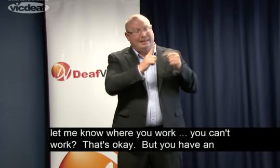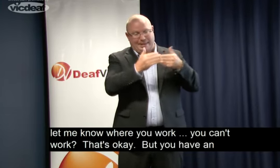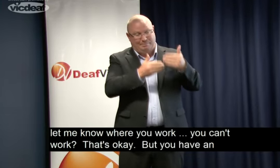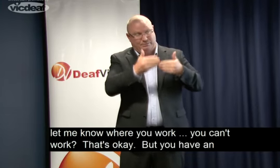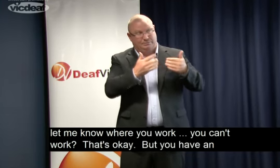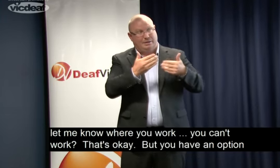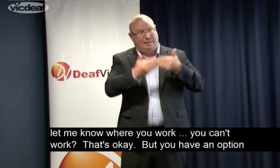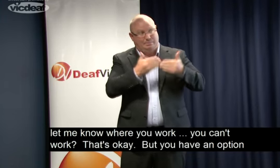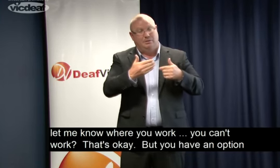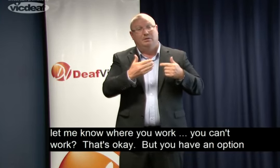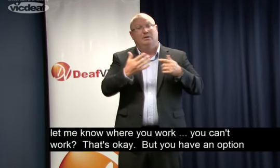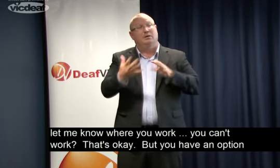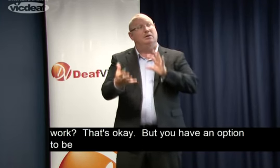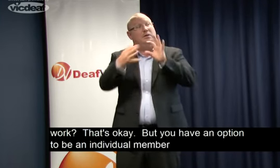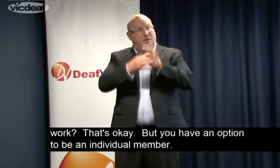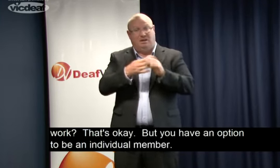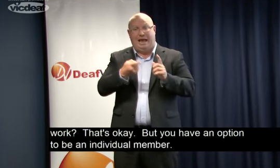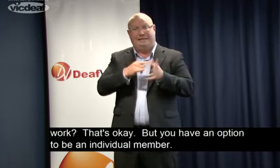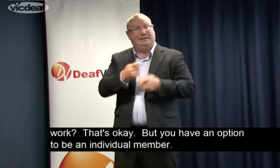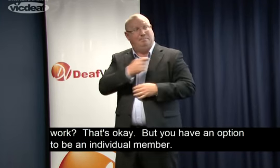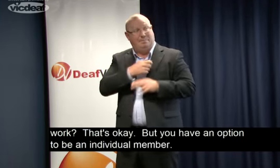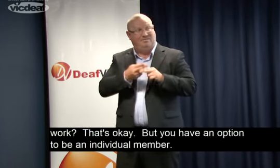But this really focuses, it doesn't focus on the members.